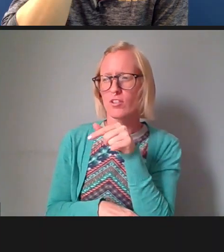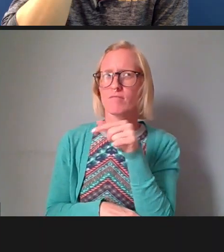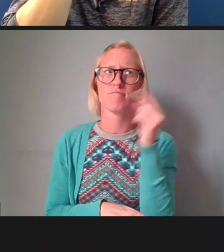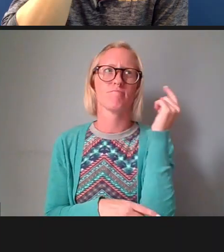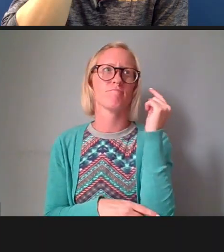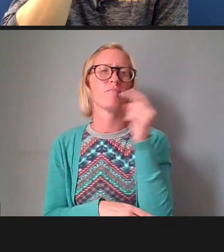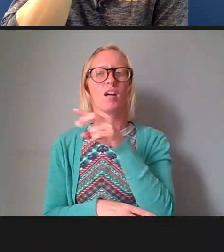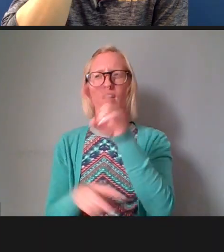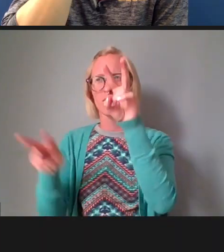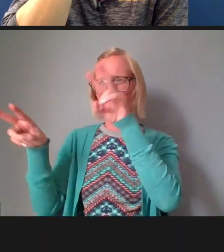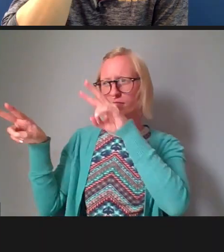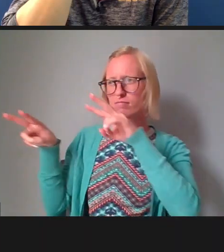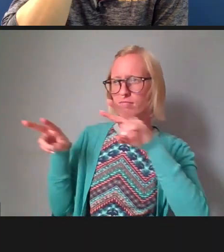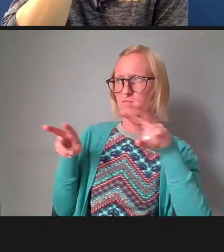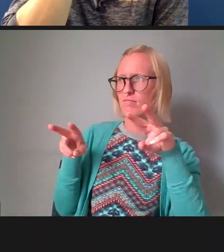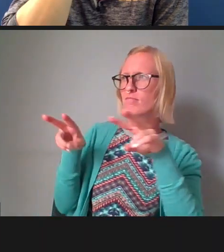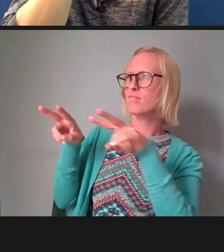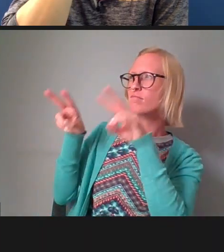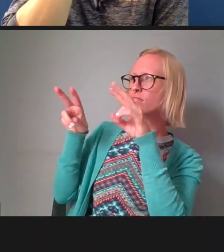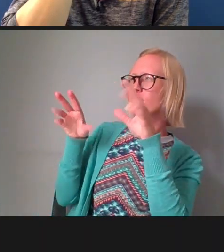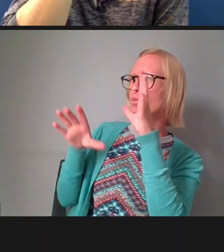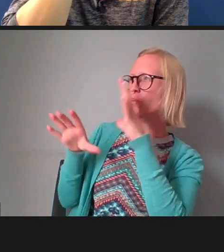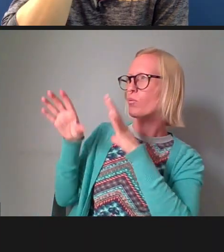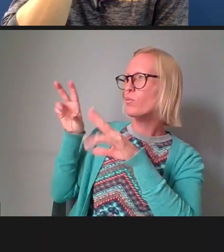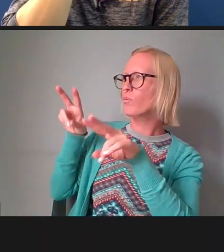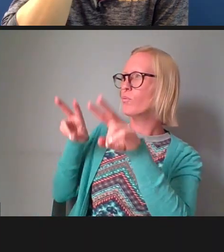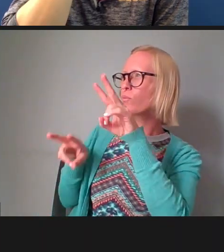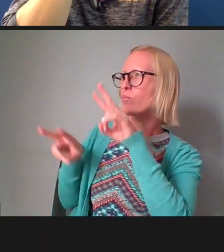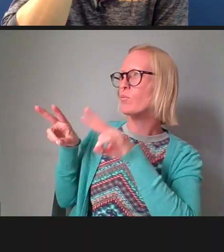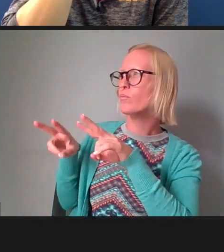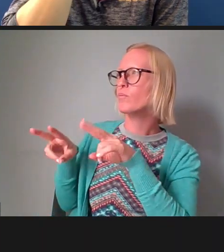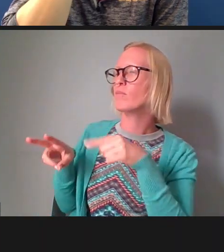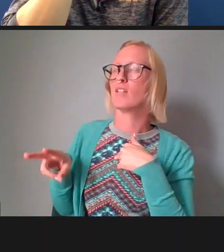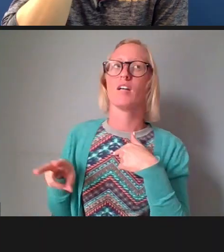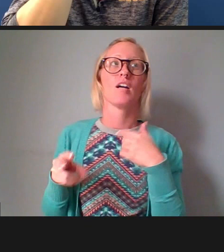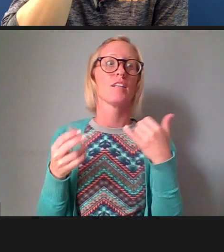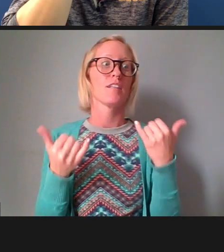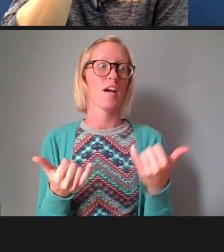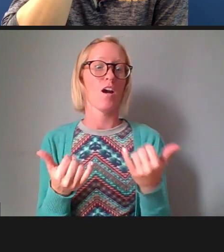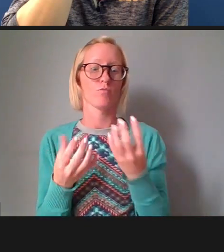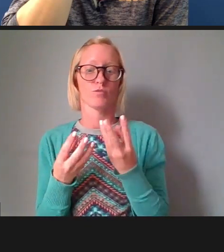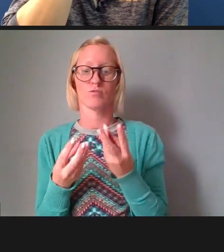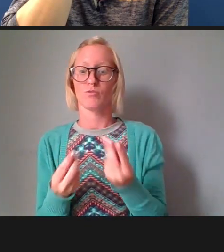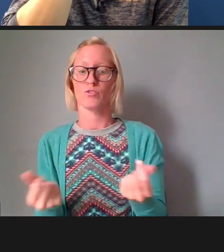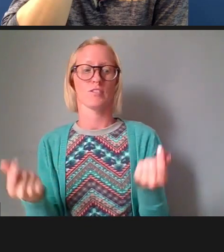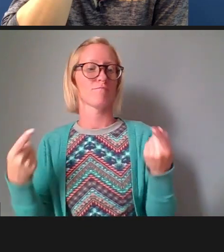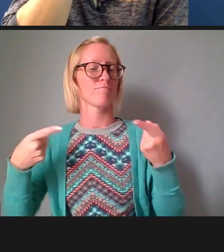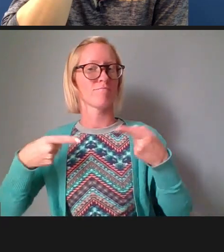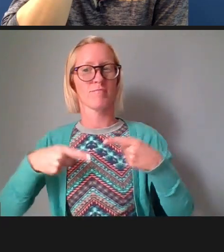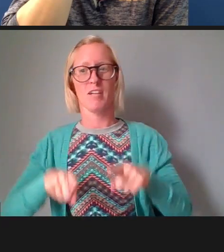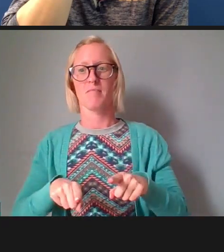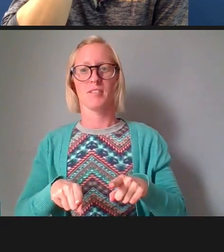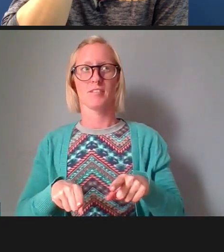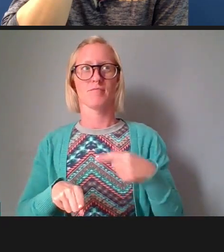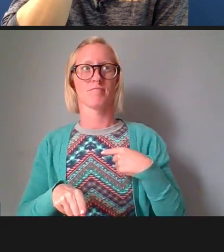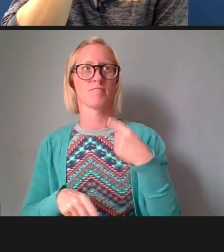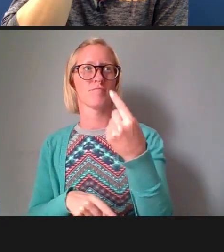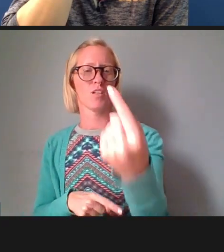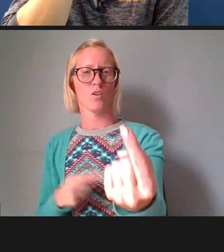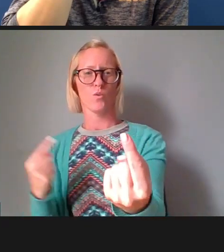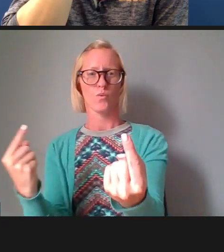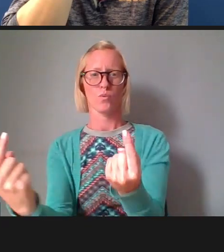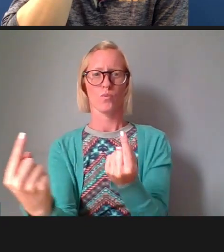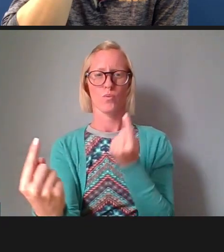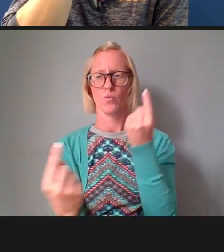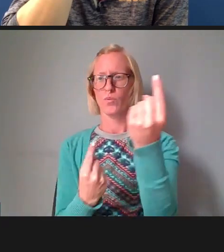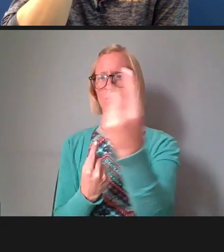eyes that watched Ralph and speculated. Something was being done. The children who came along the beach, singly or